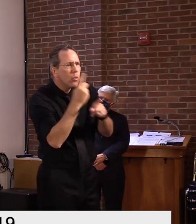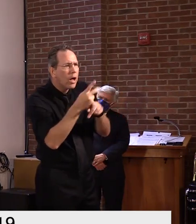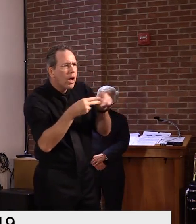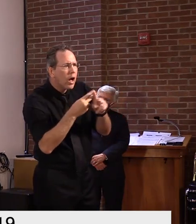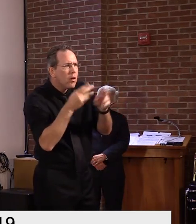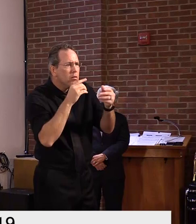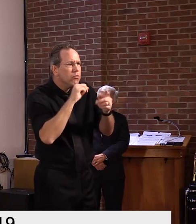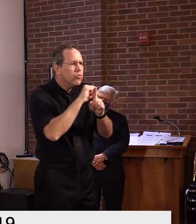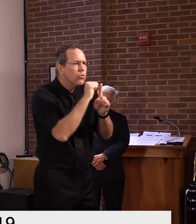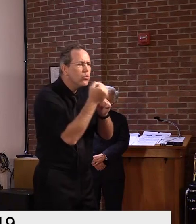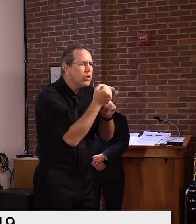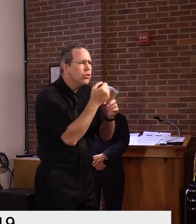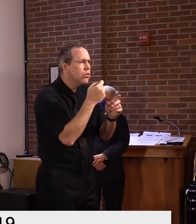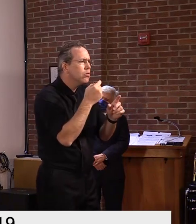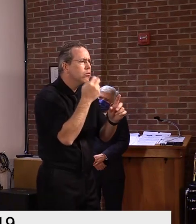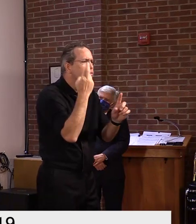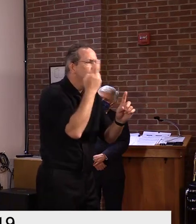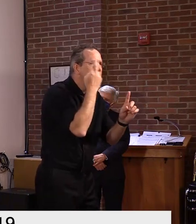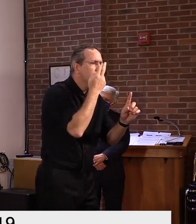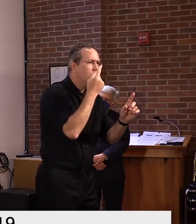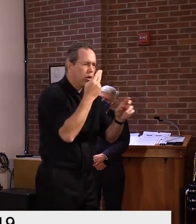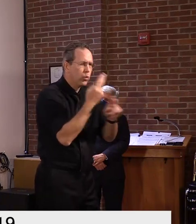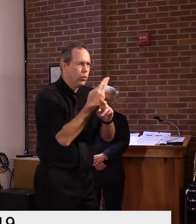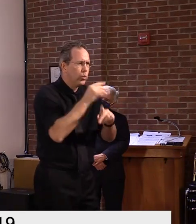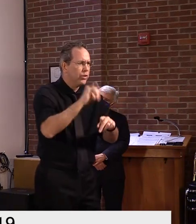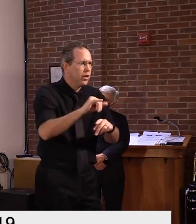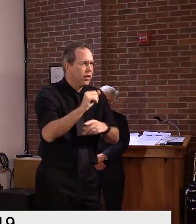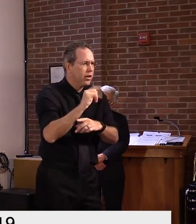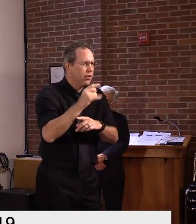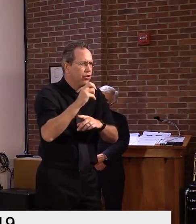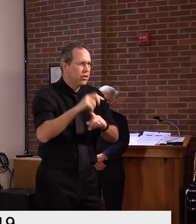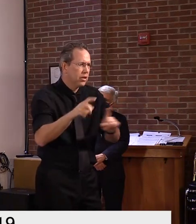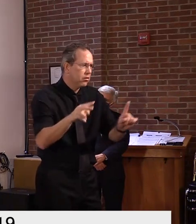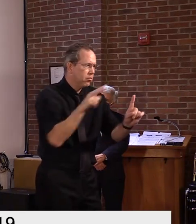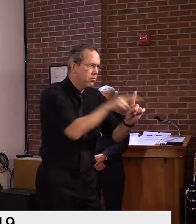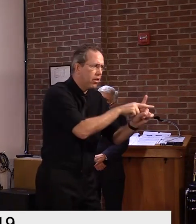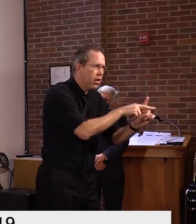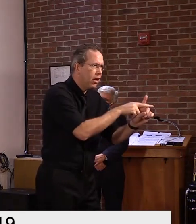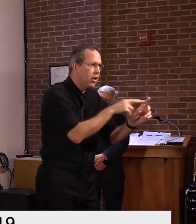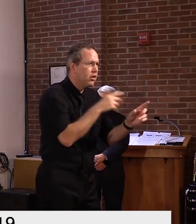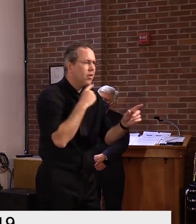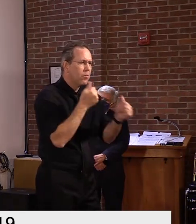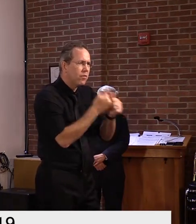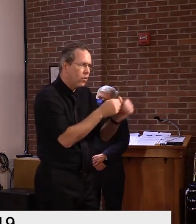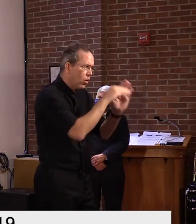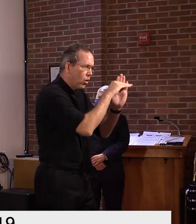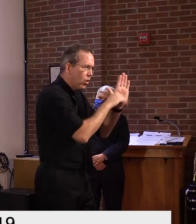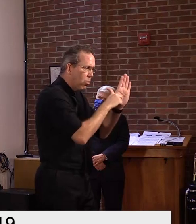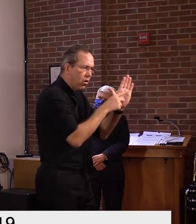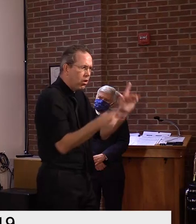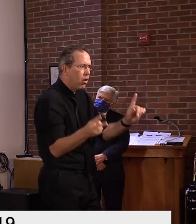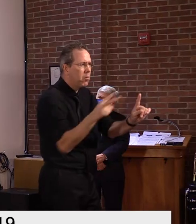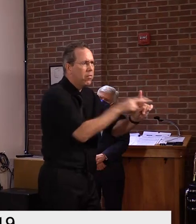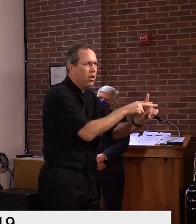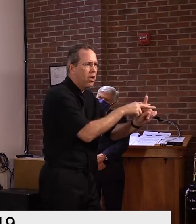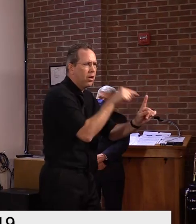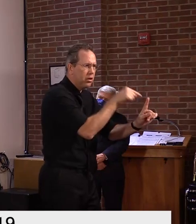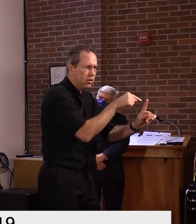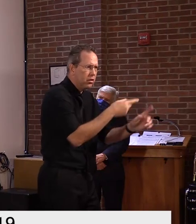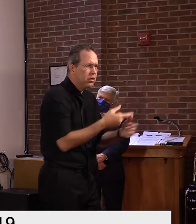fact, almost in too coincidental to be true, 5 days ago,